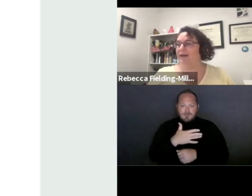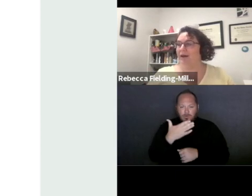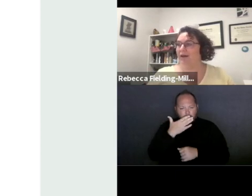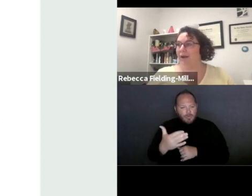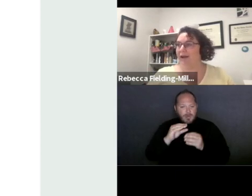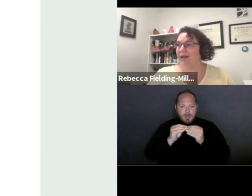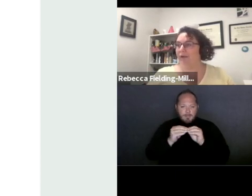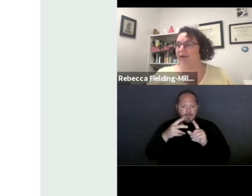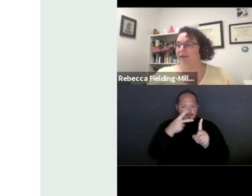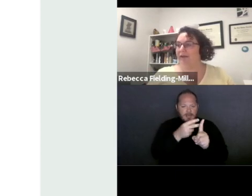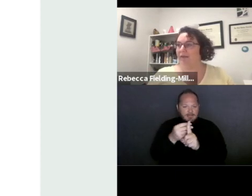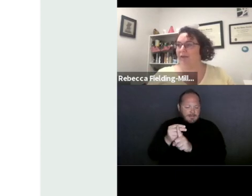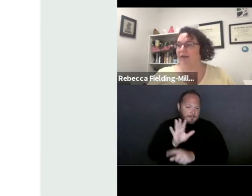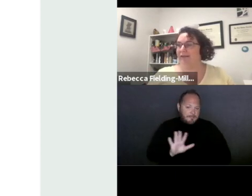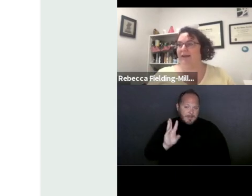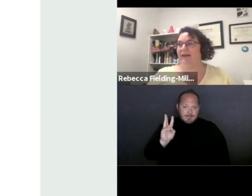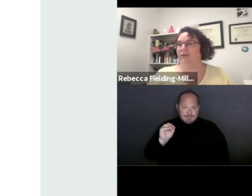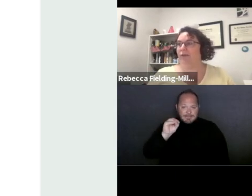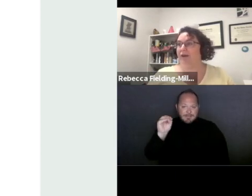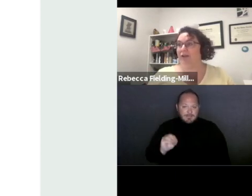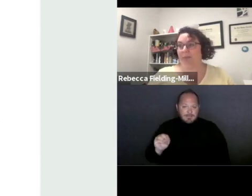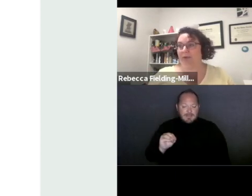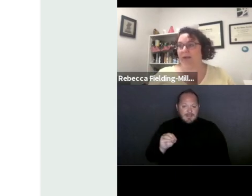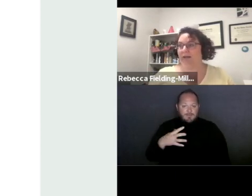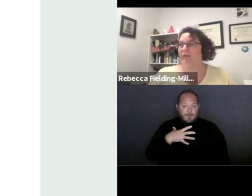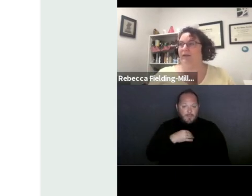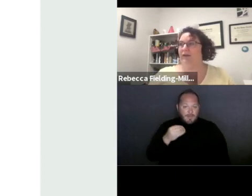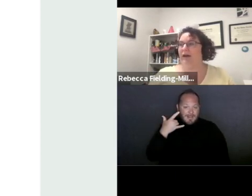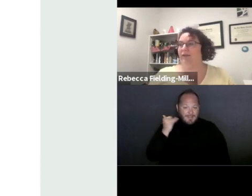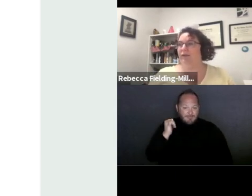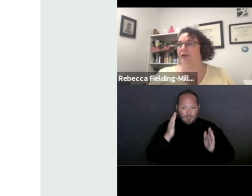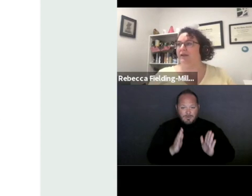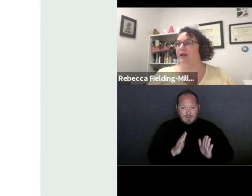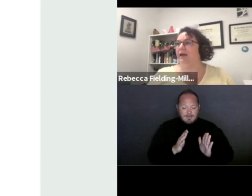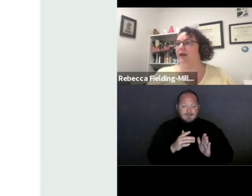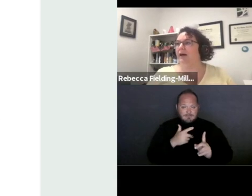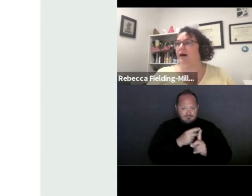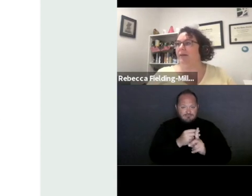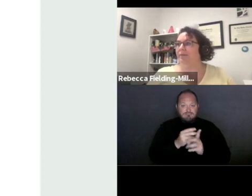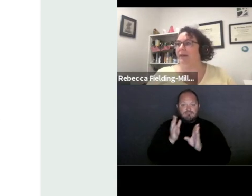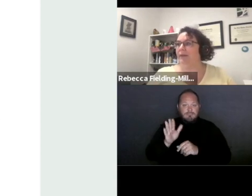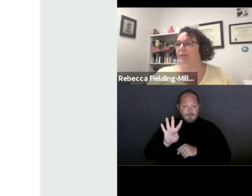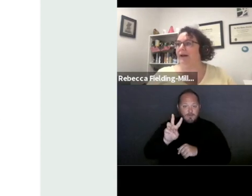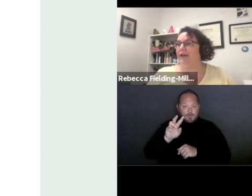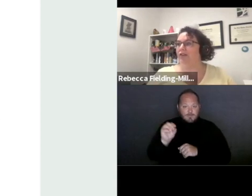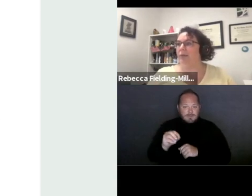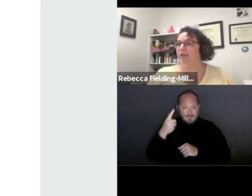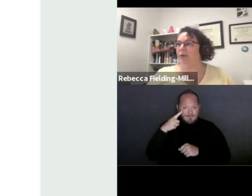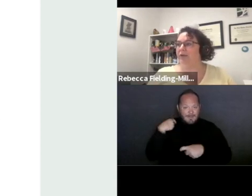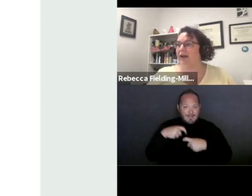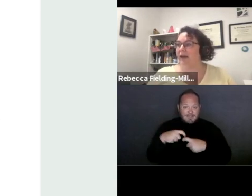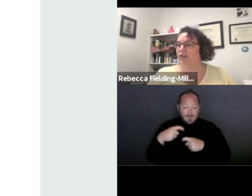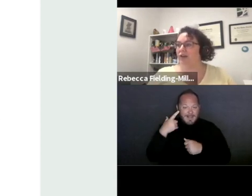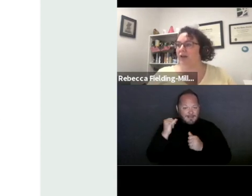60% of white Californians are fully vaccinated, 42% of Latino Californians. But in terms